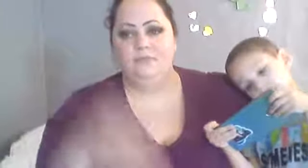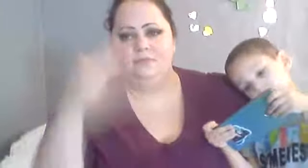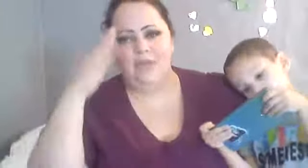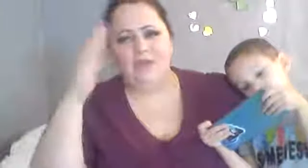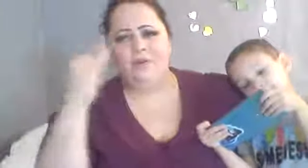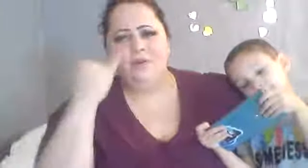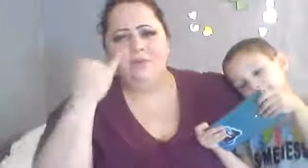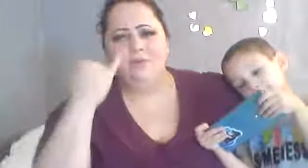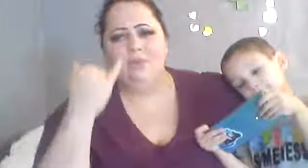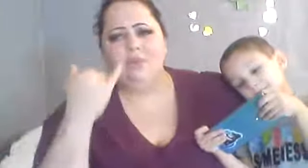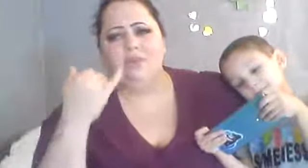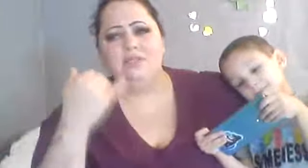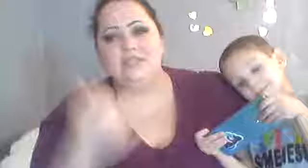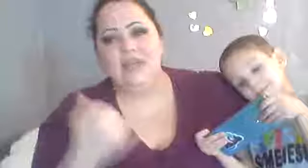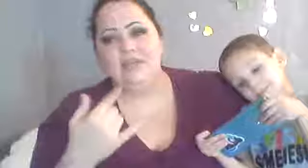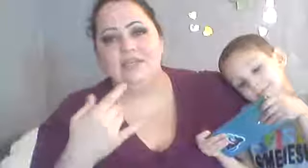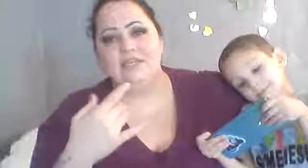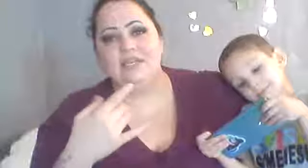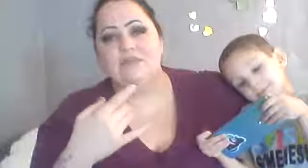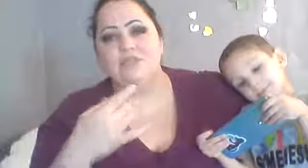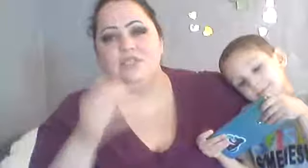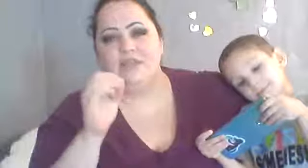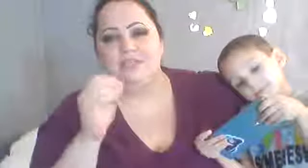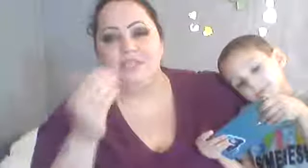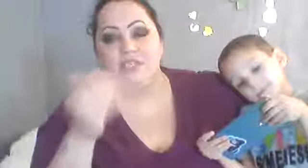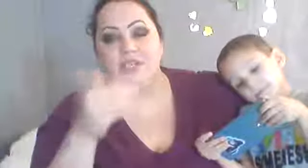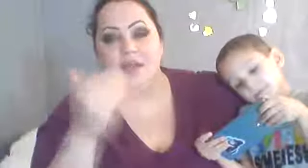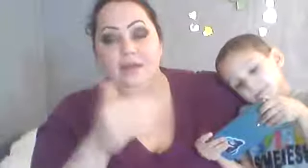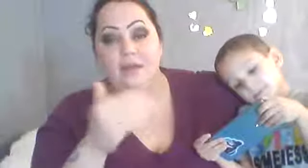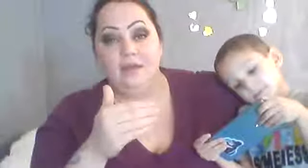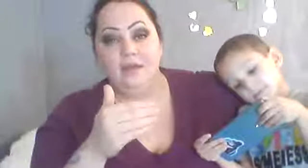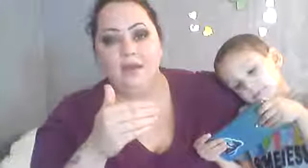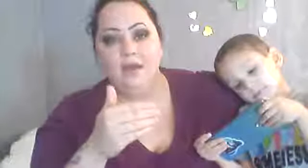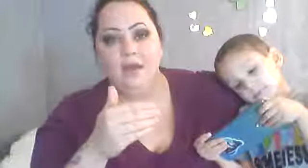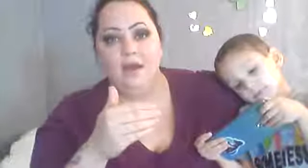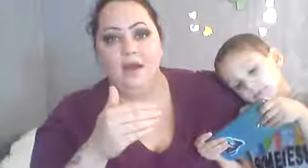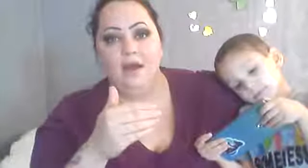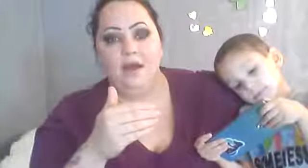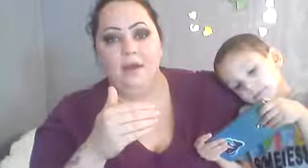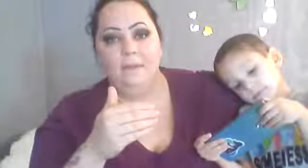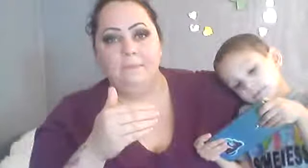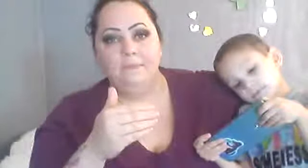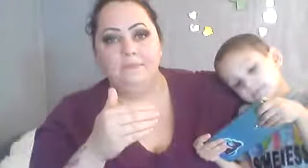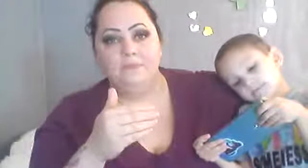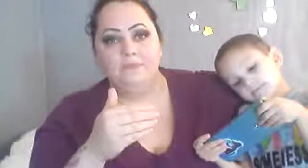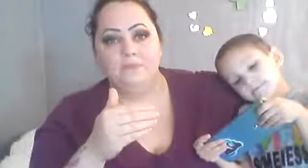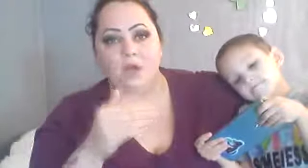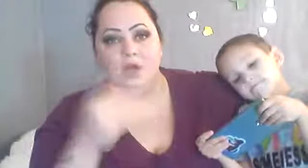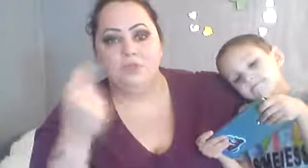I don't know if we will today because then I would just have to teach it again on